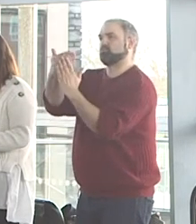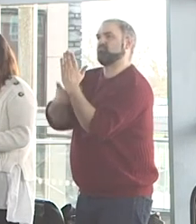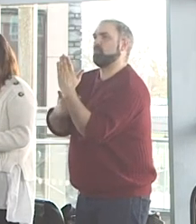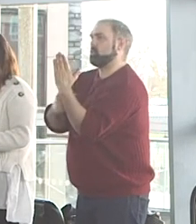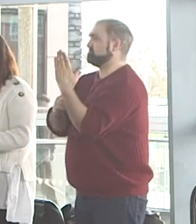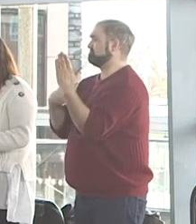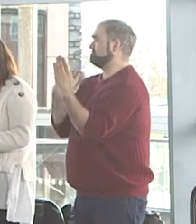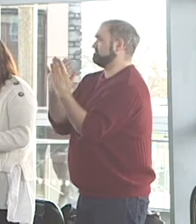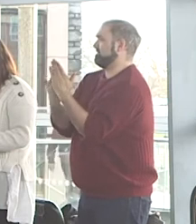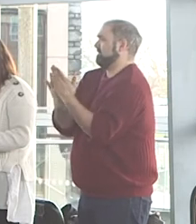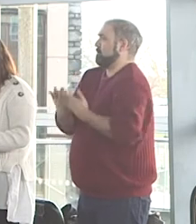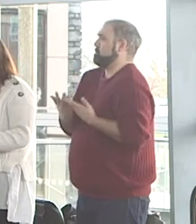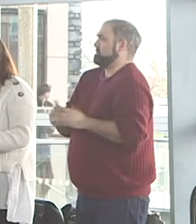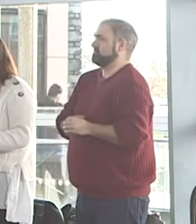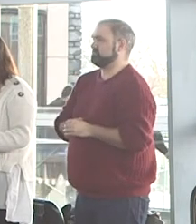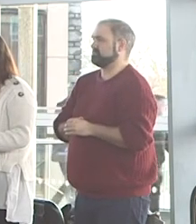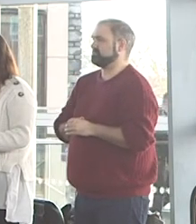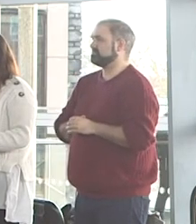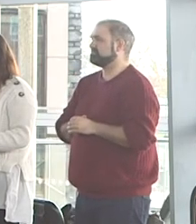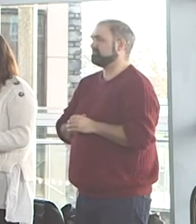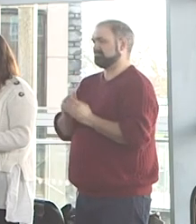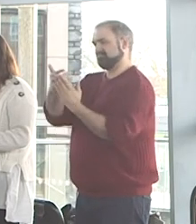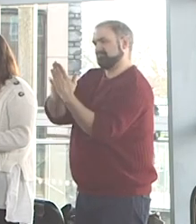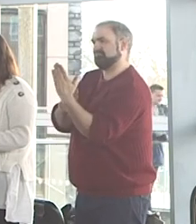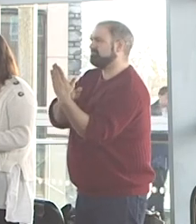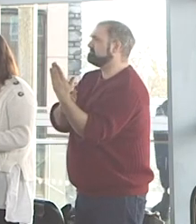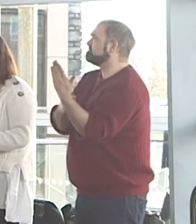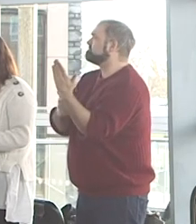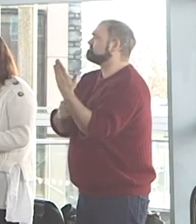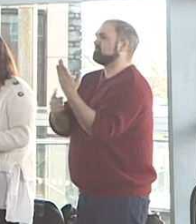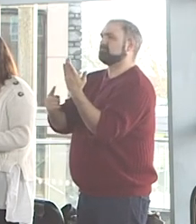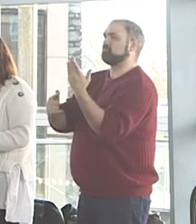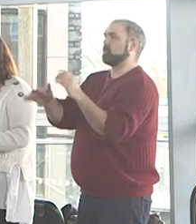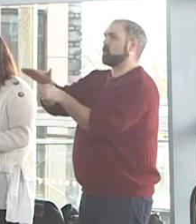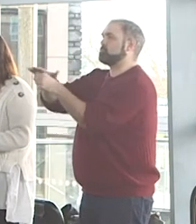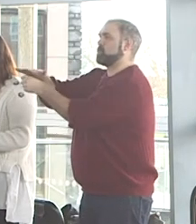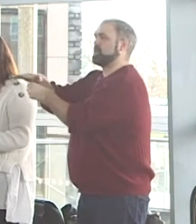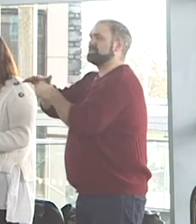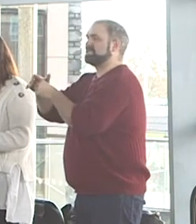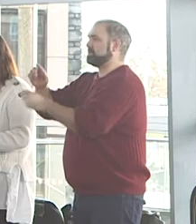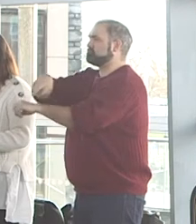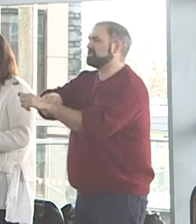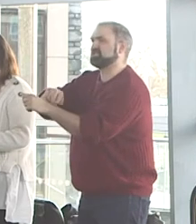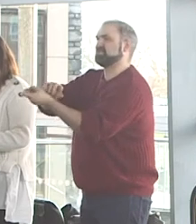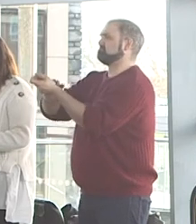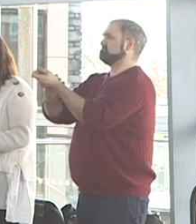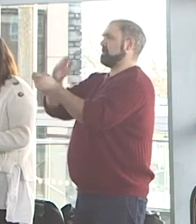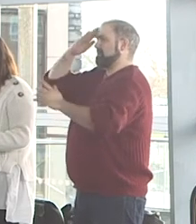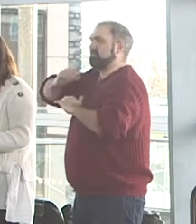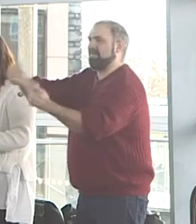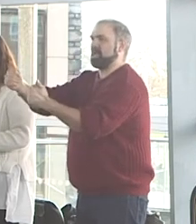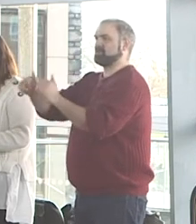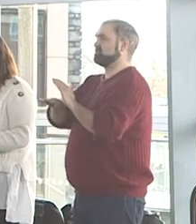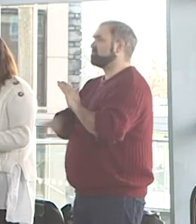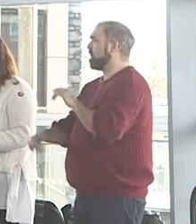kind in the UK at the moment. It includes sections on community cohesion, apprenticeships, mental health, child